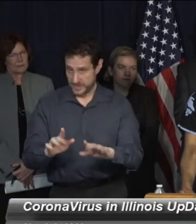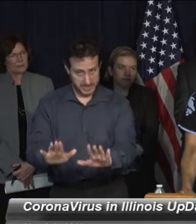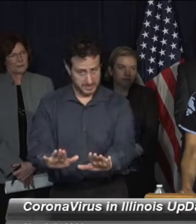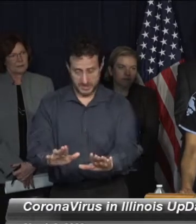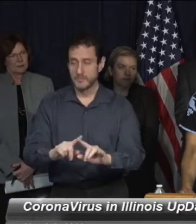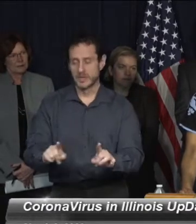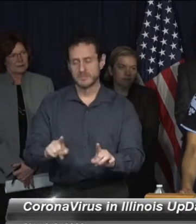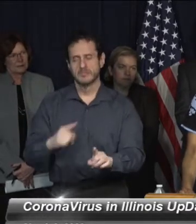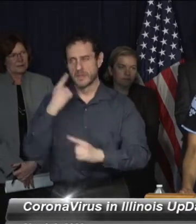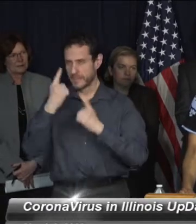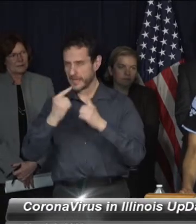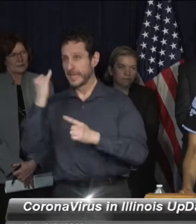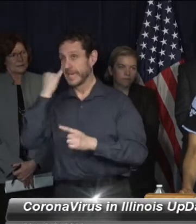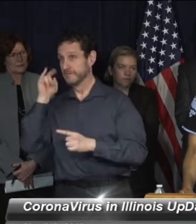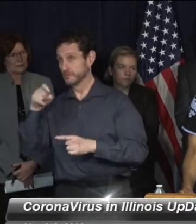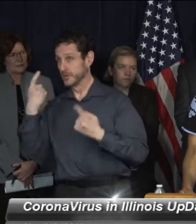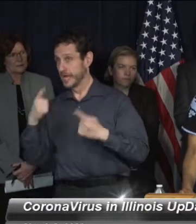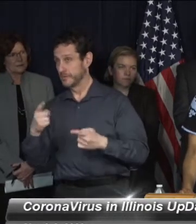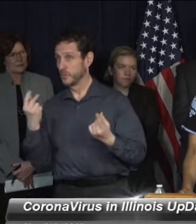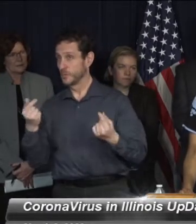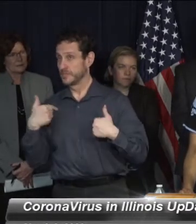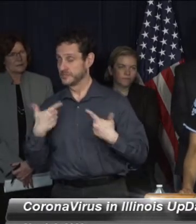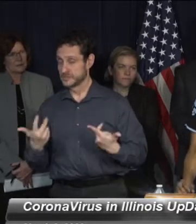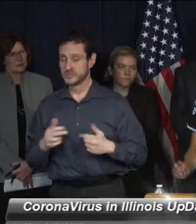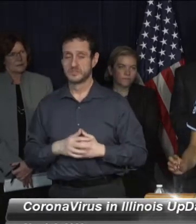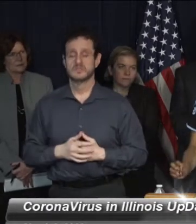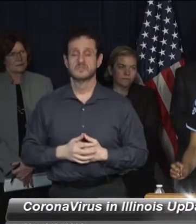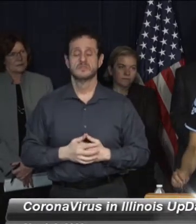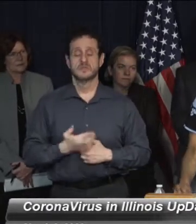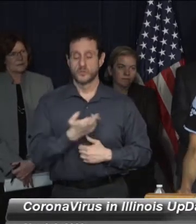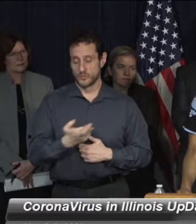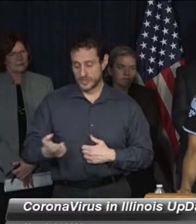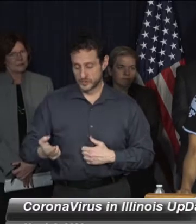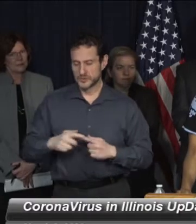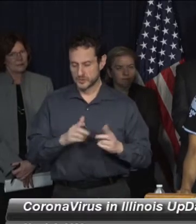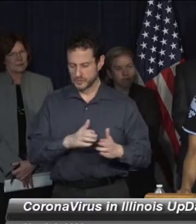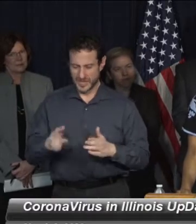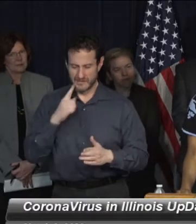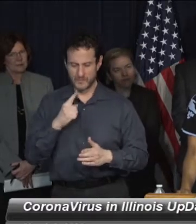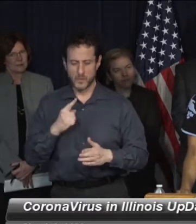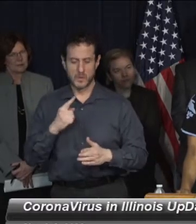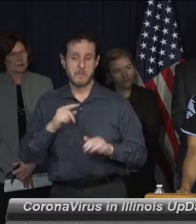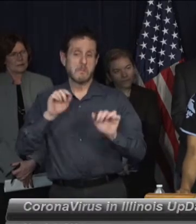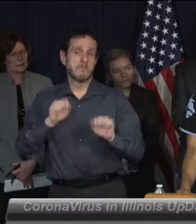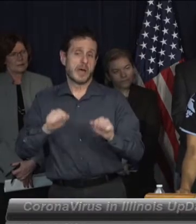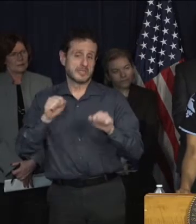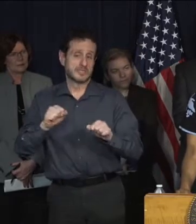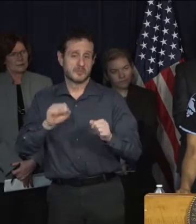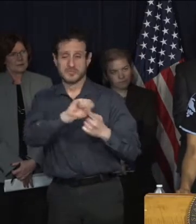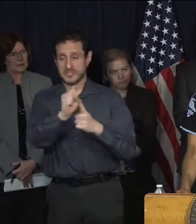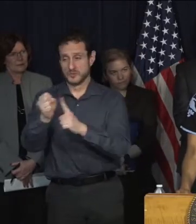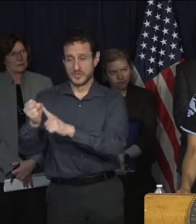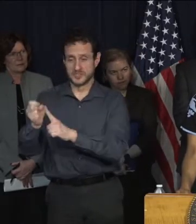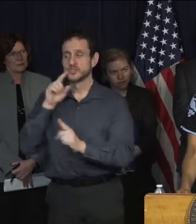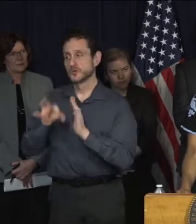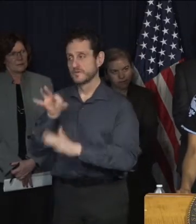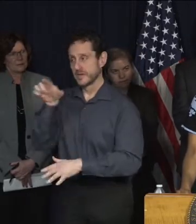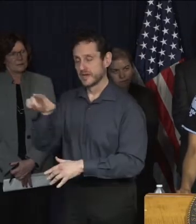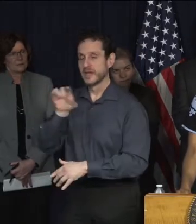now. Resources to help you plan out these what-ifs can be found on the IDPH website at